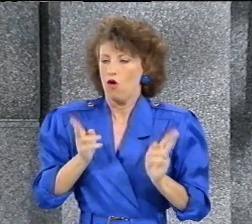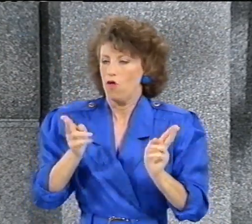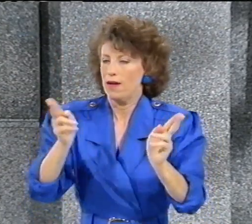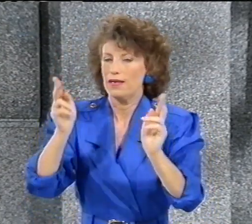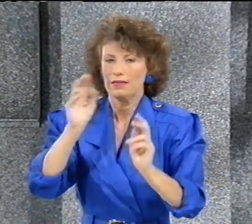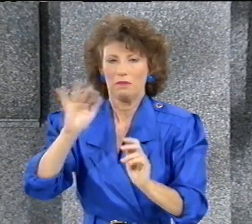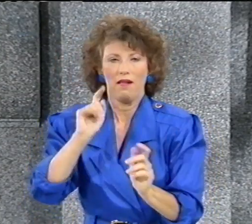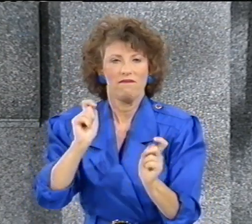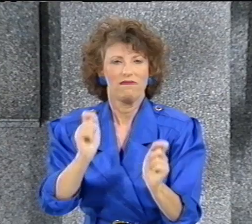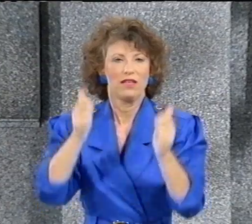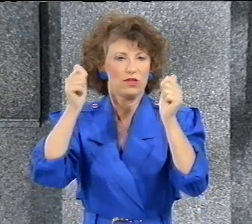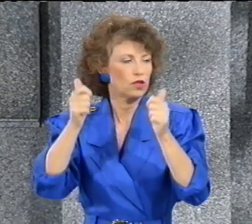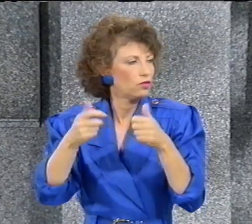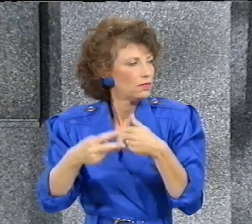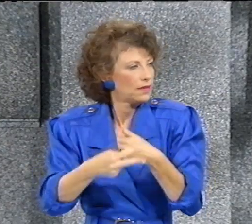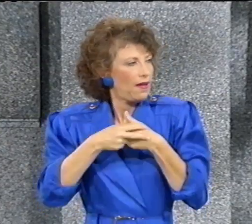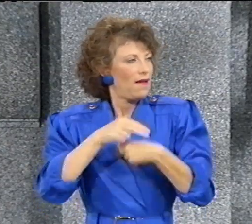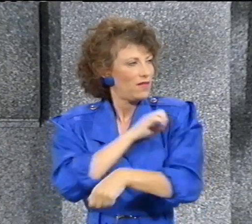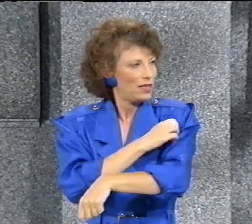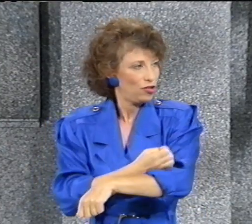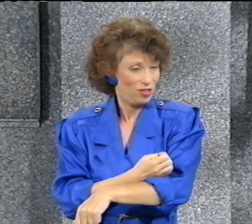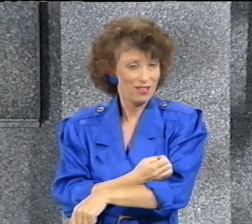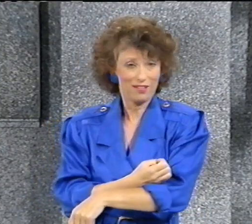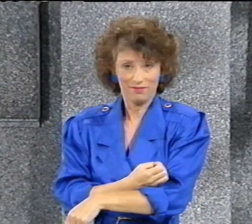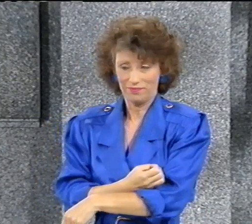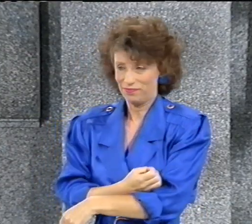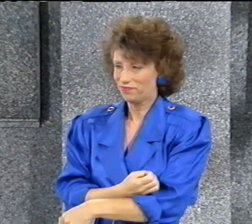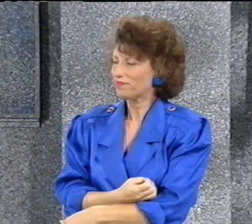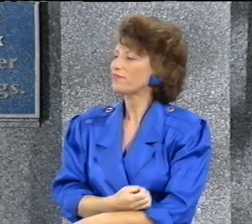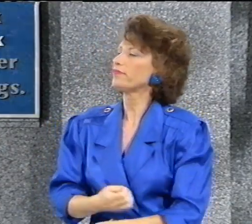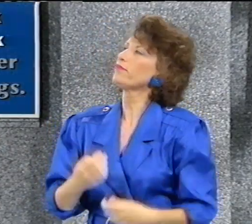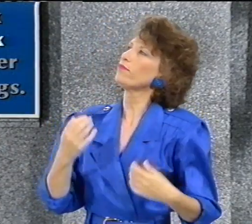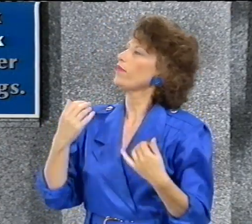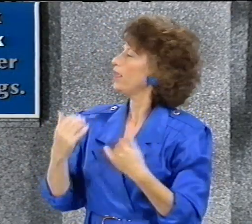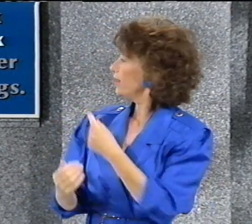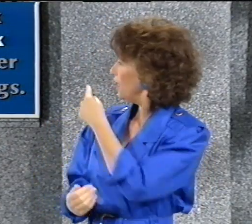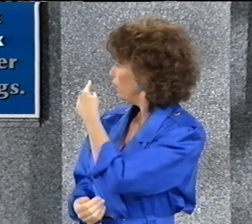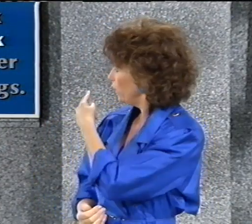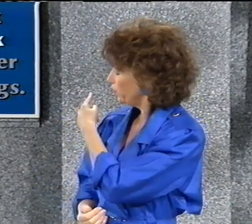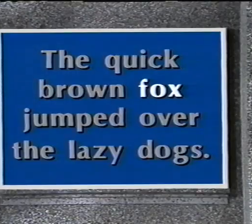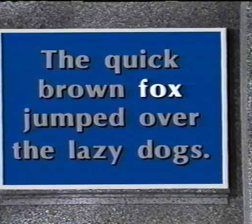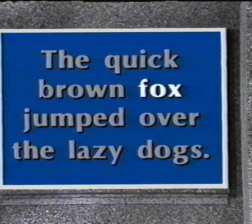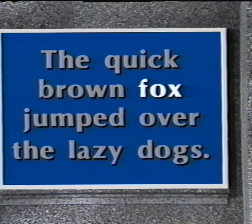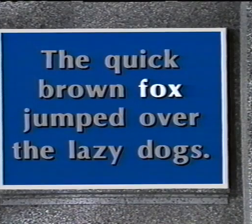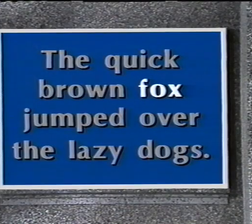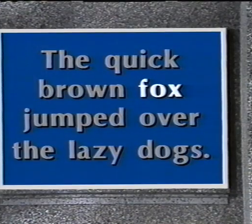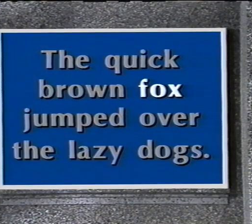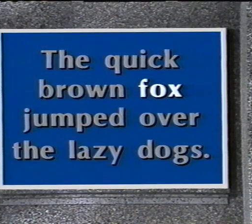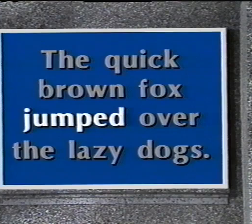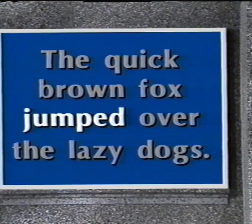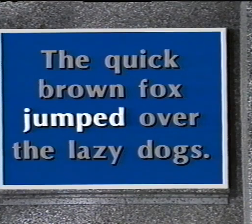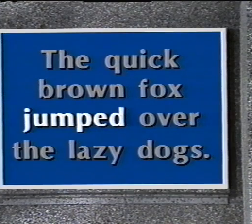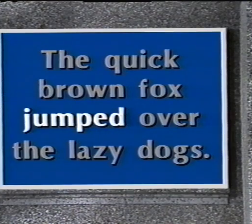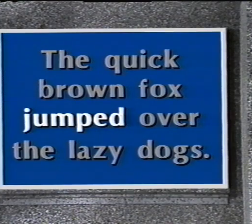bigger hurry now and want to save energy and time. Let's go on to the next word.